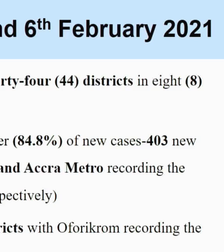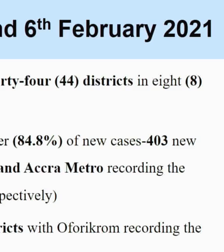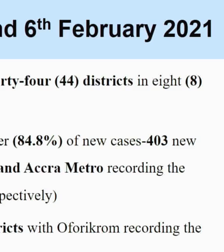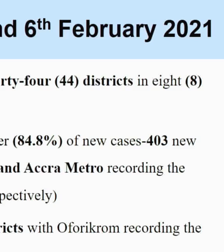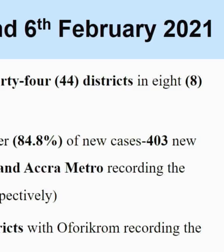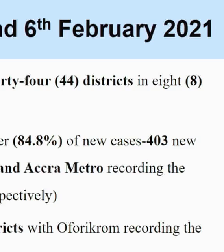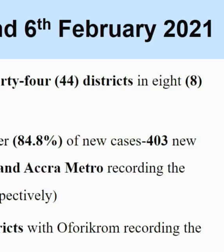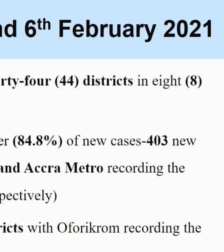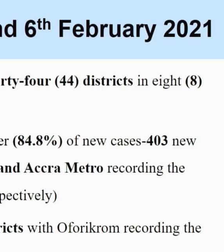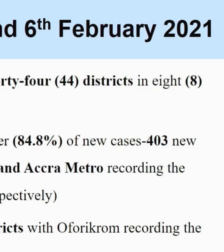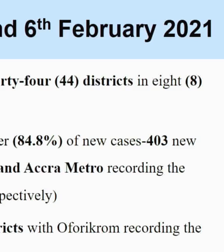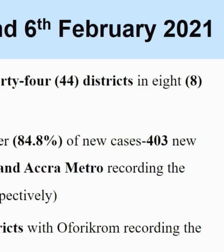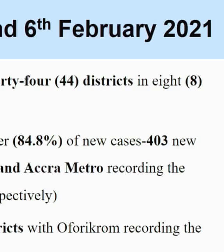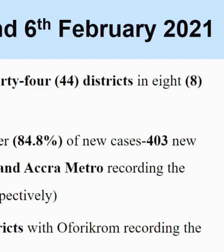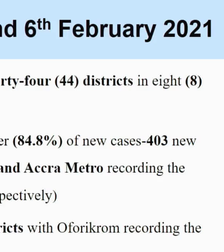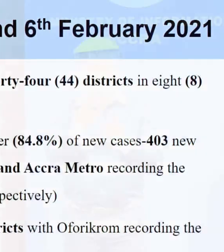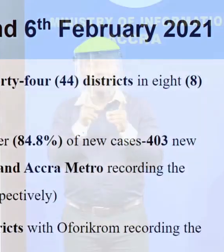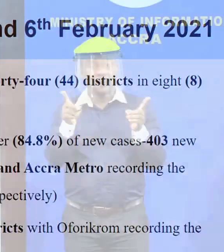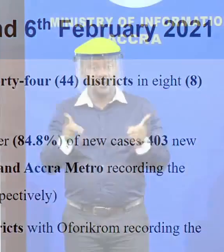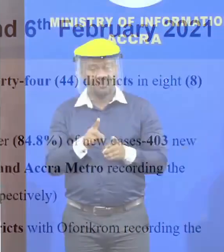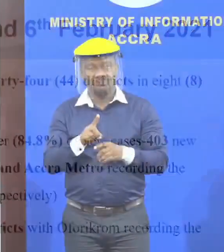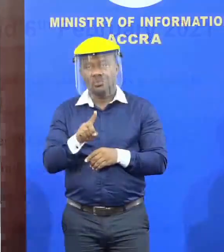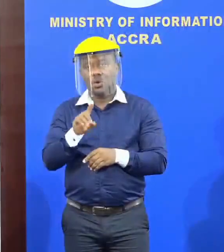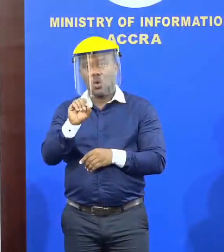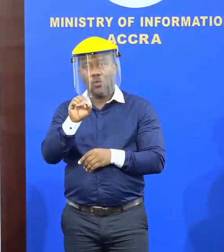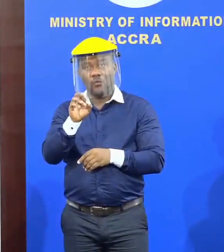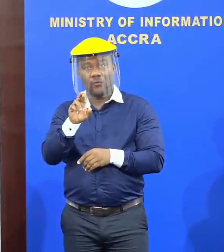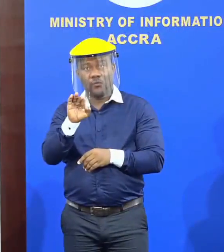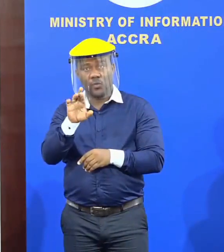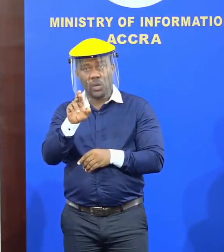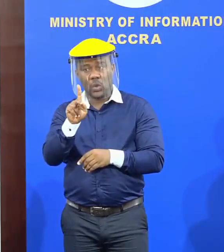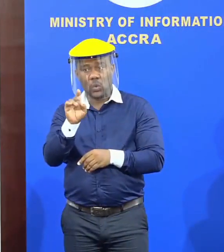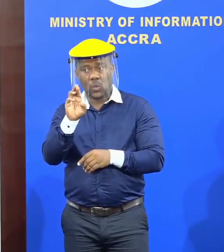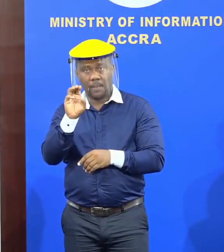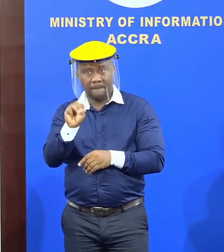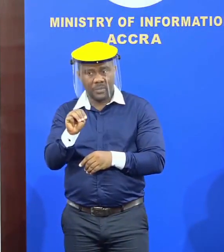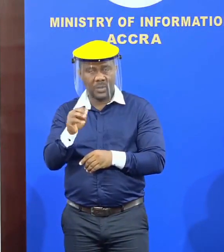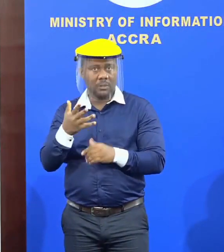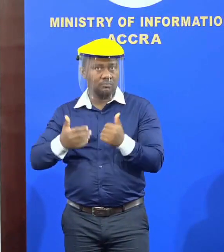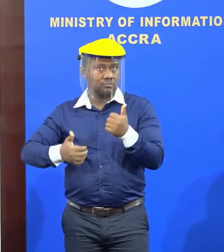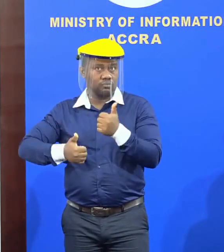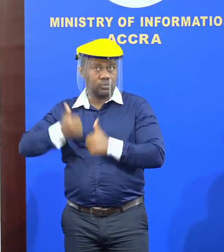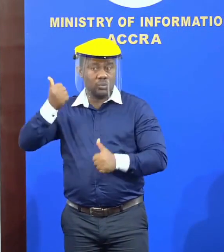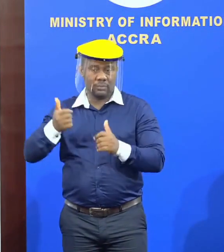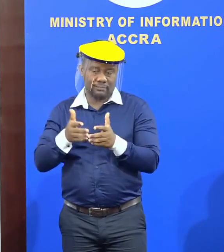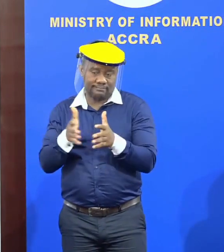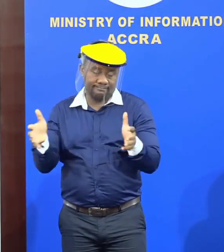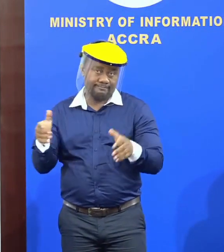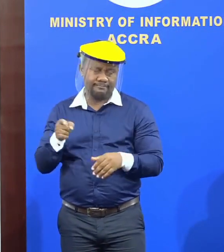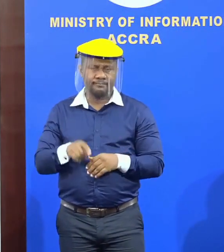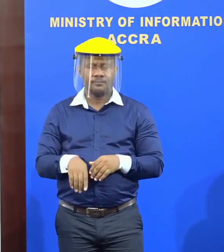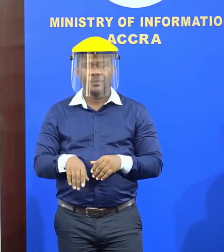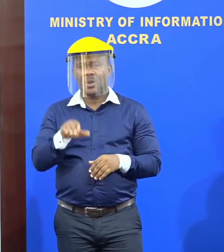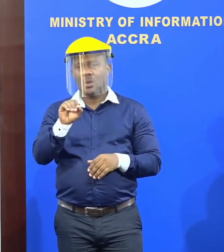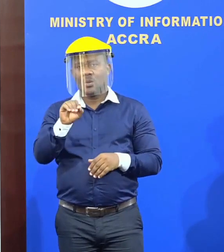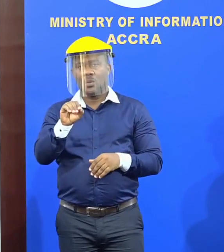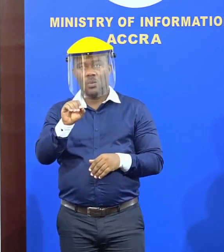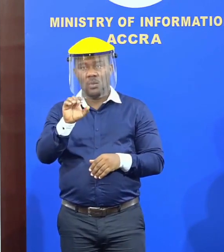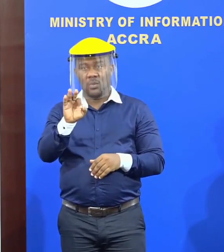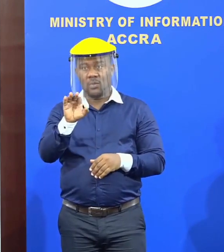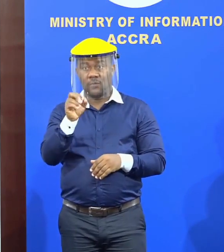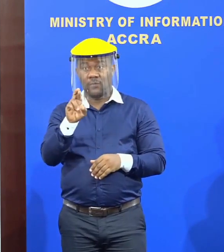districts, with Oforikrom recording the highest number of cases. And must say that Oforikrom and Ayawaso